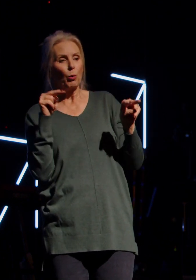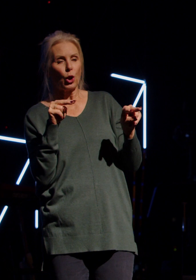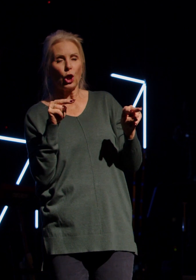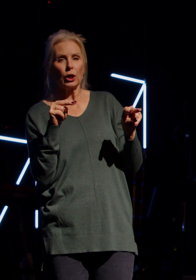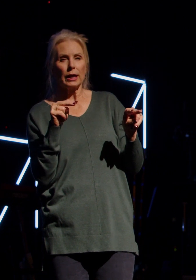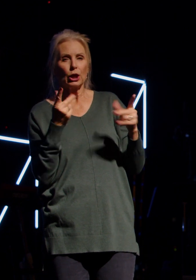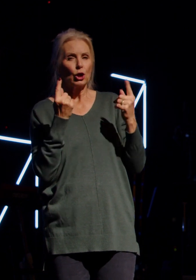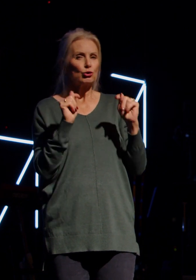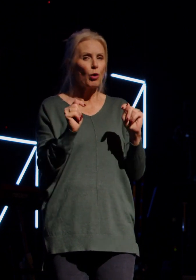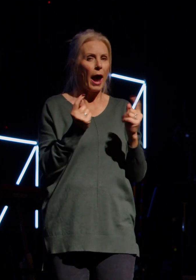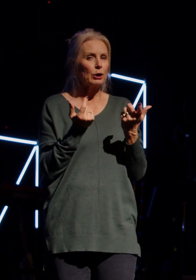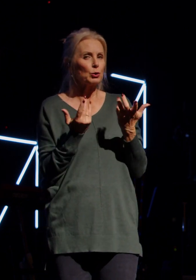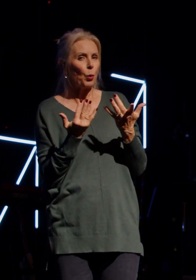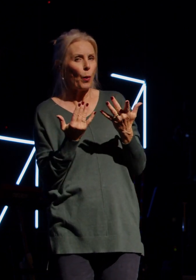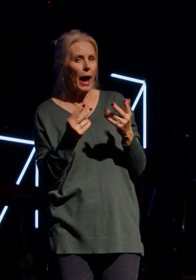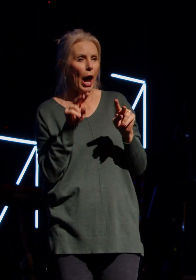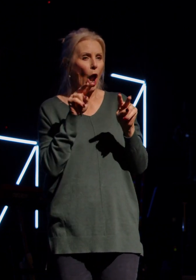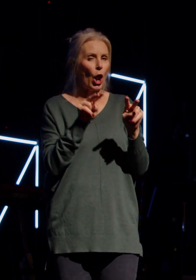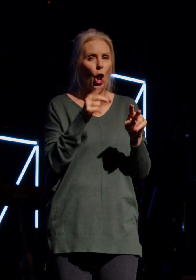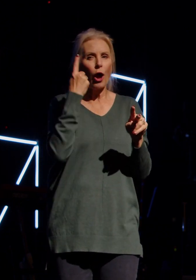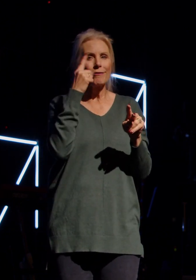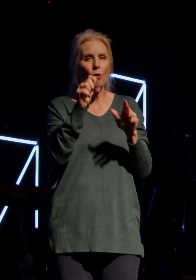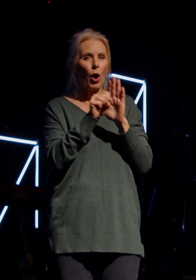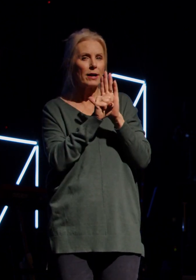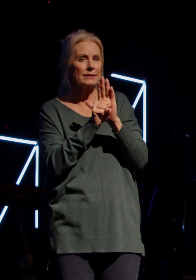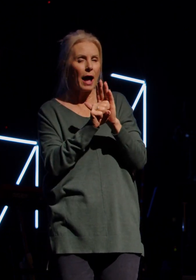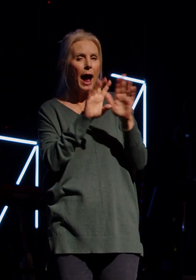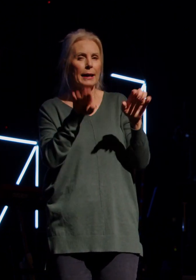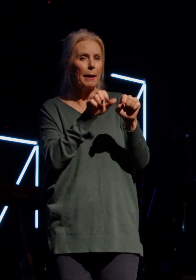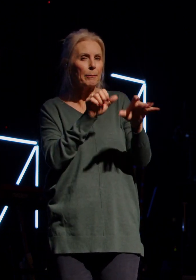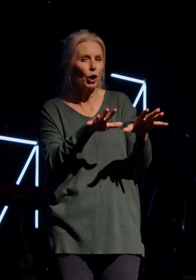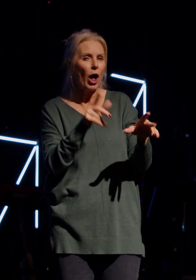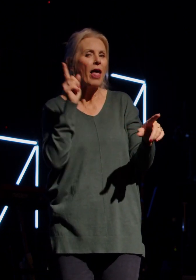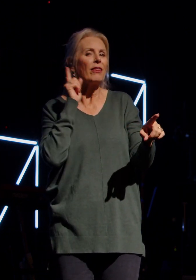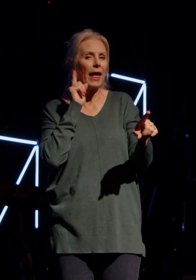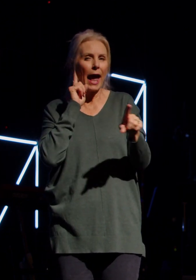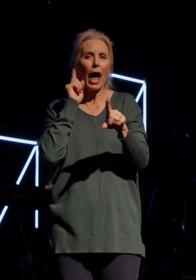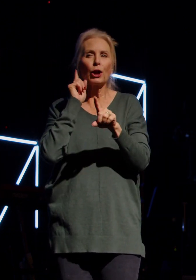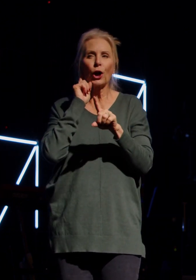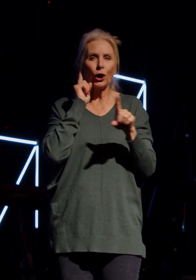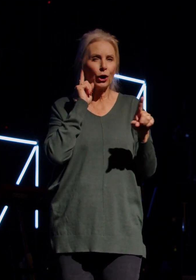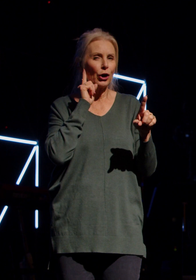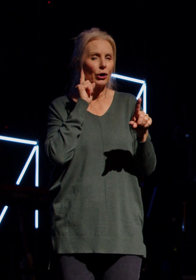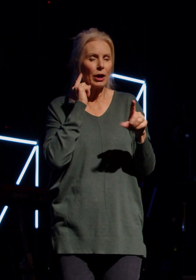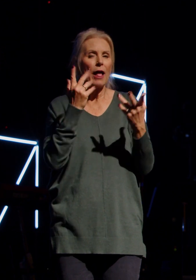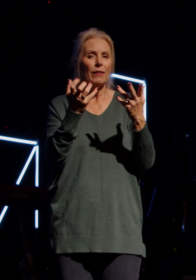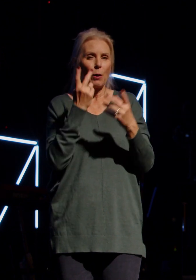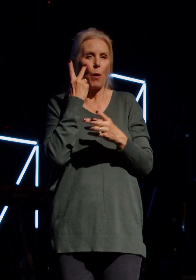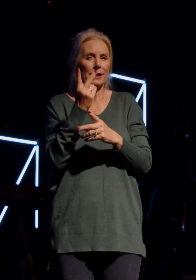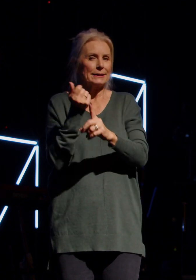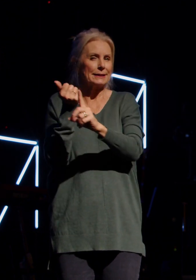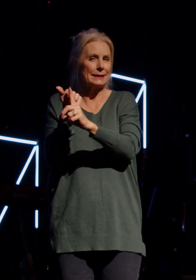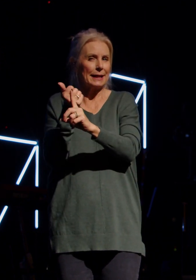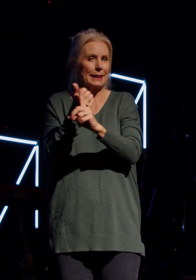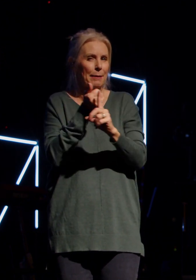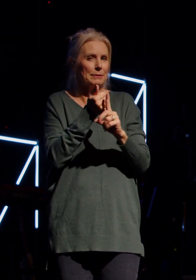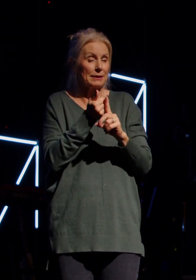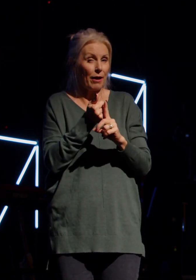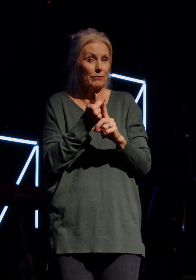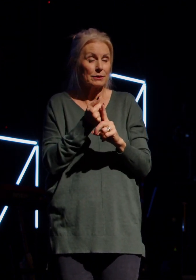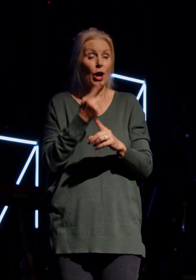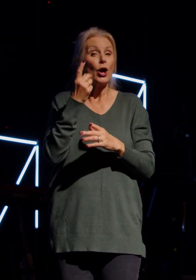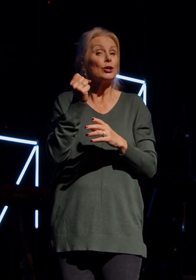miracle. They were probably looking for a sign. They heard a lot of things about who this Jesus was. They wanted to see it for themselves. What did Jesus give